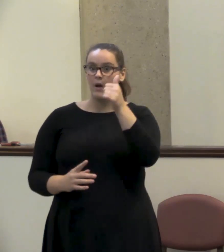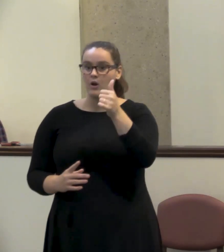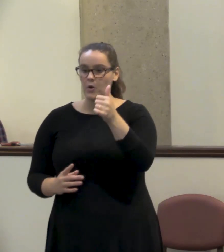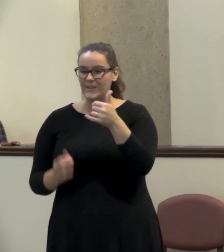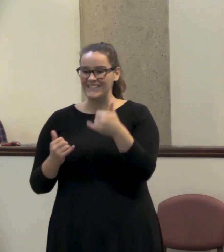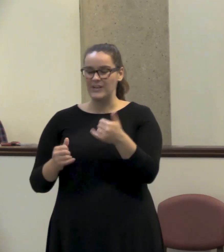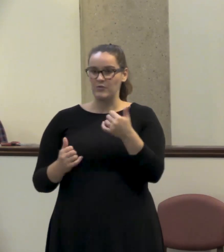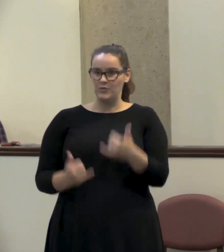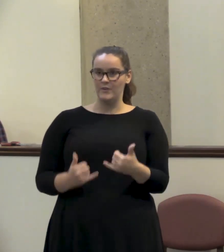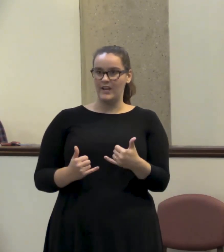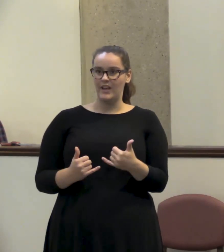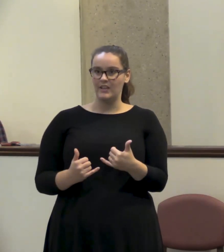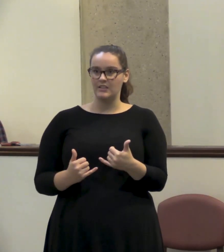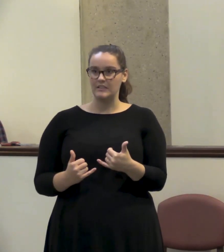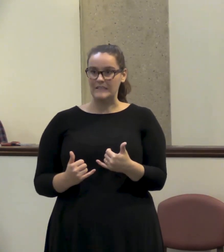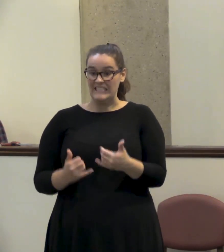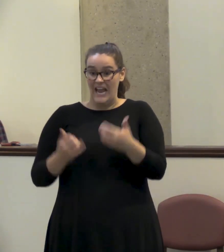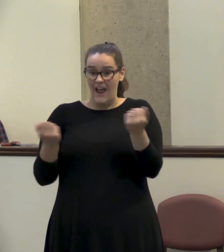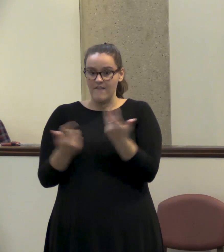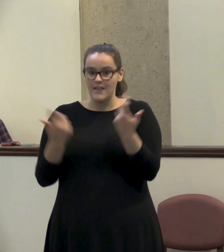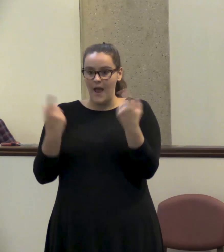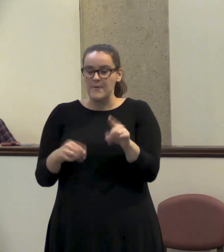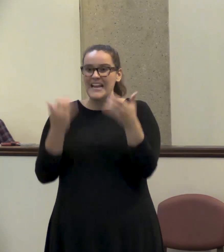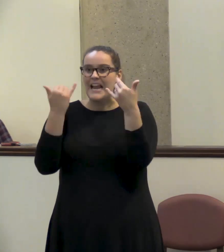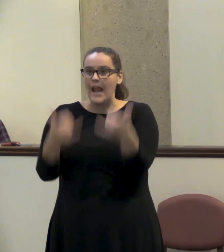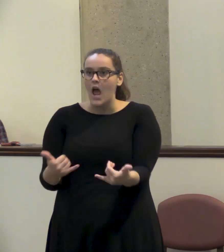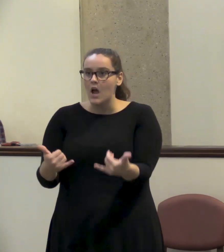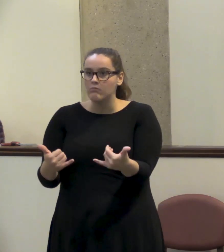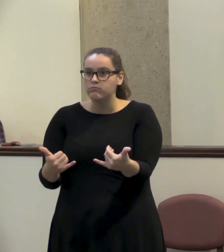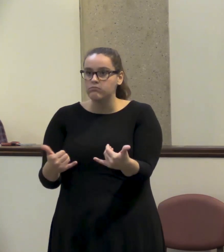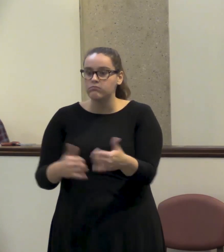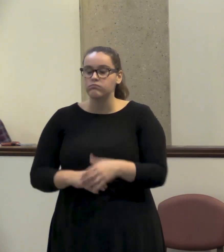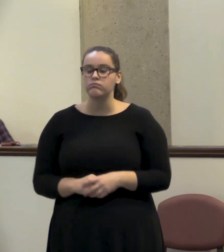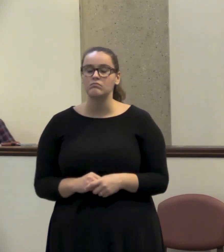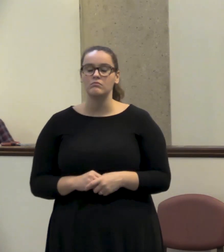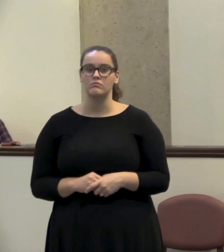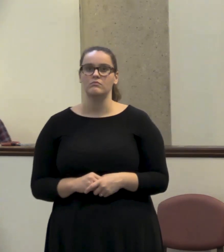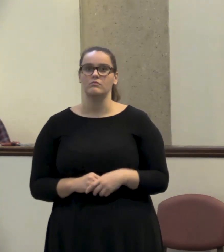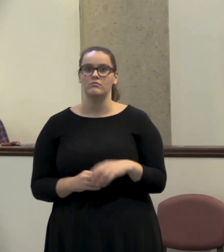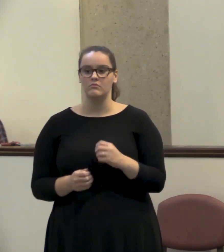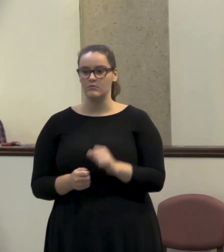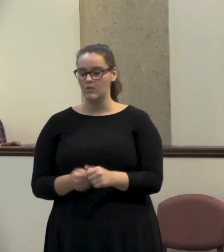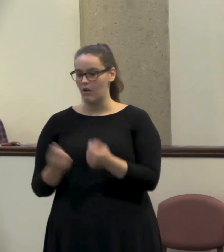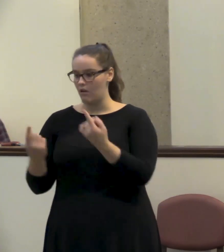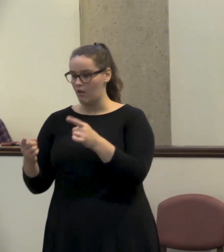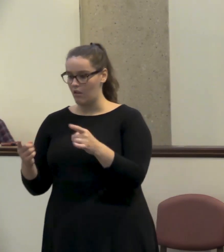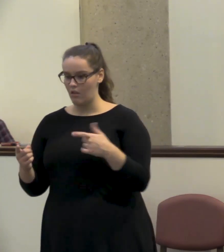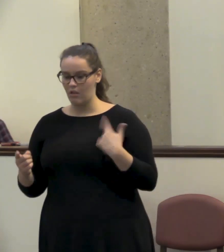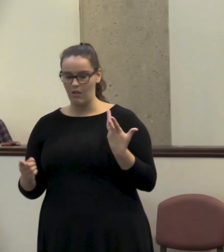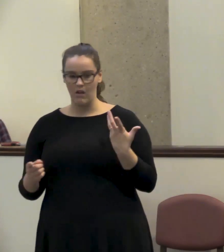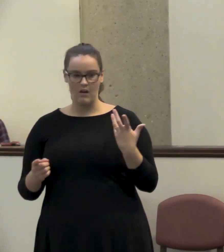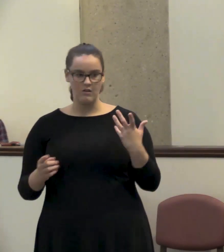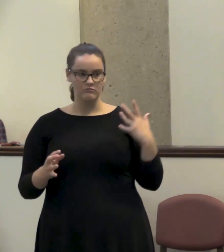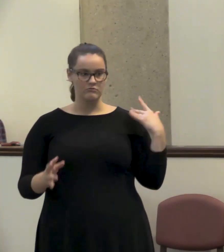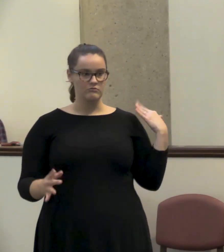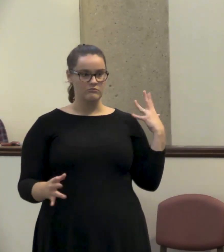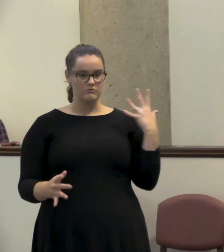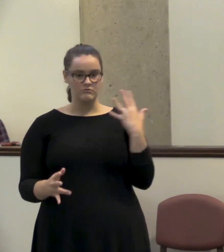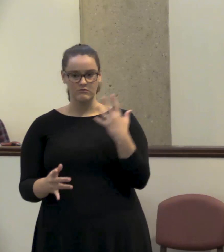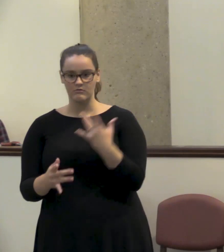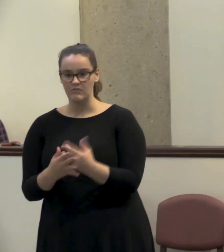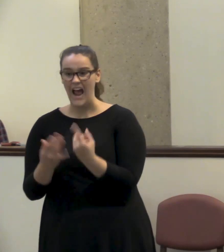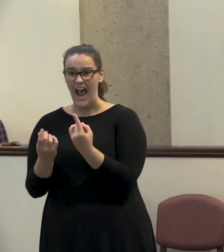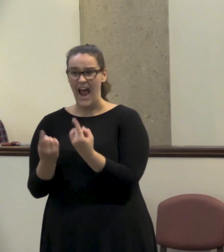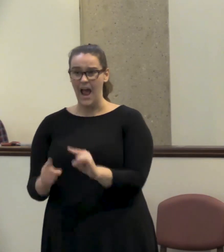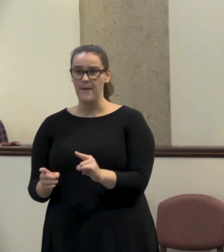fierce urgency of now. In this unfolding conundrum of life and history, there is such a thing